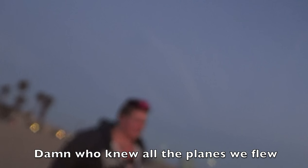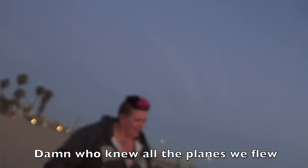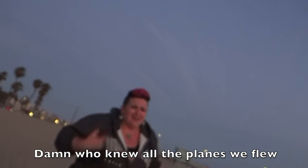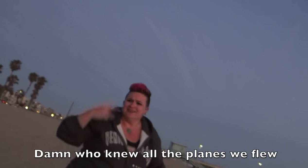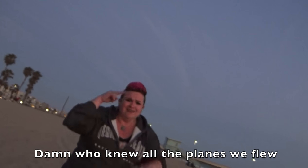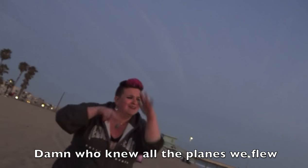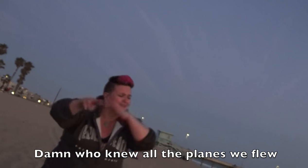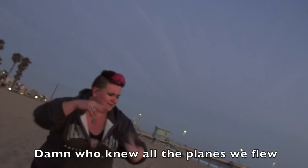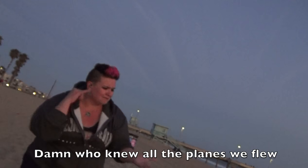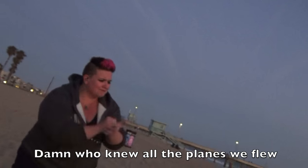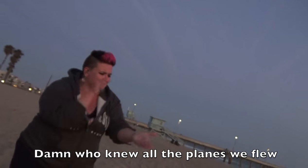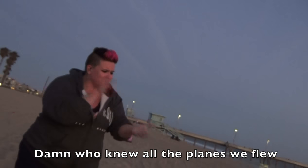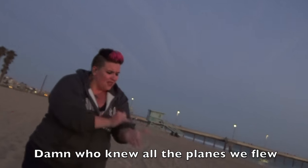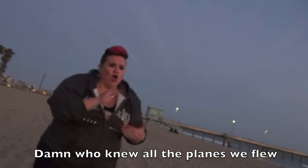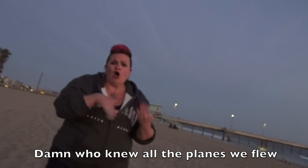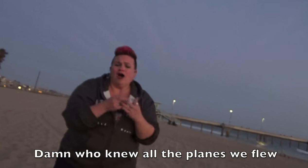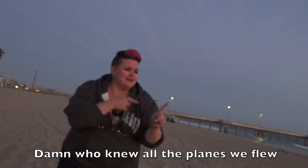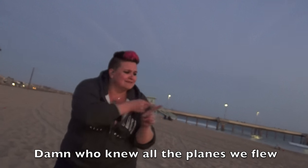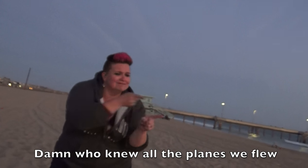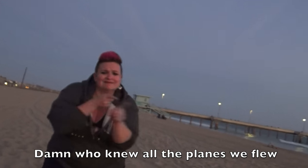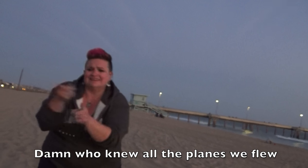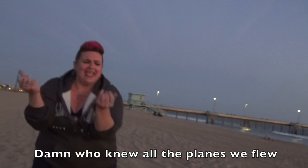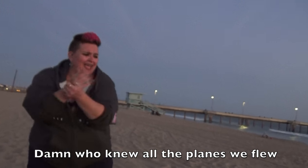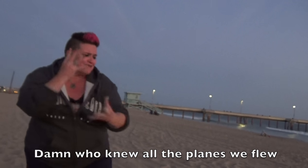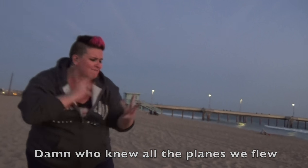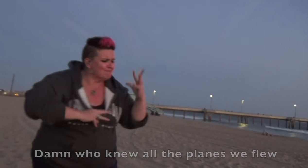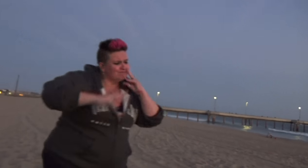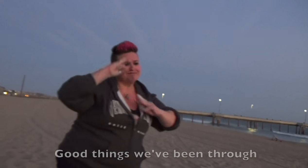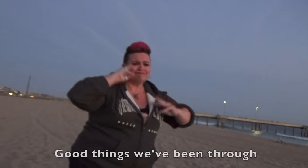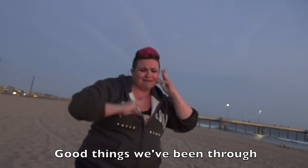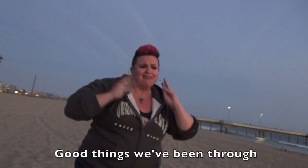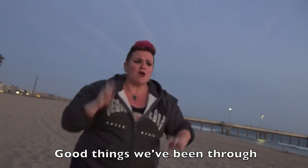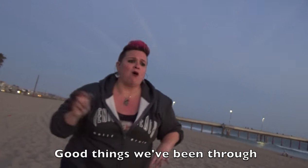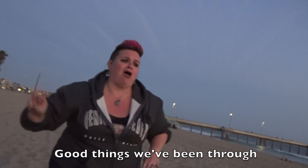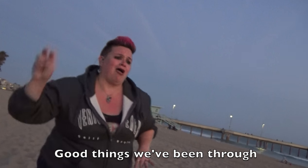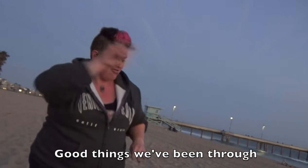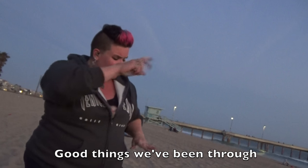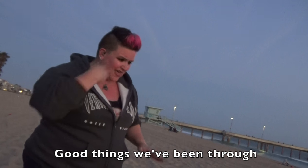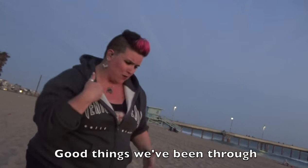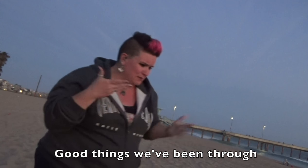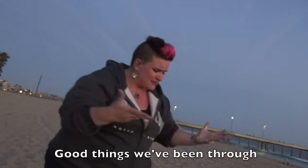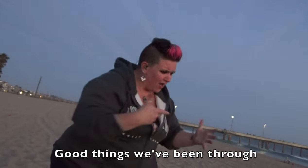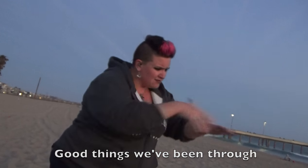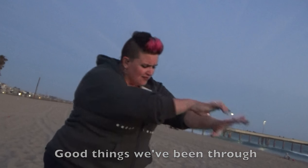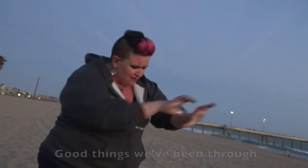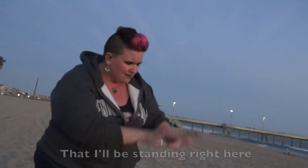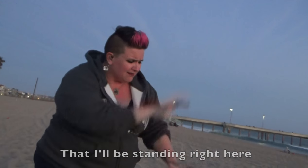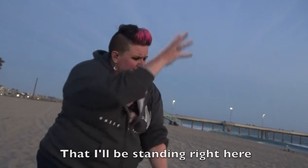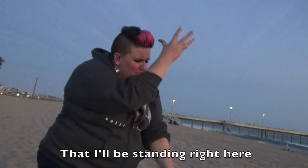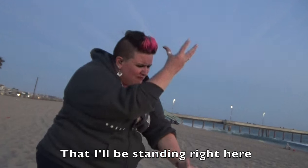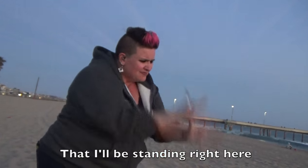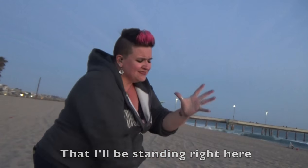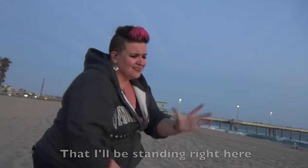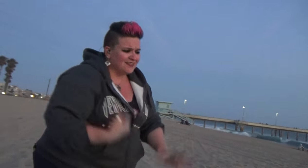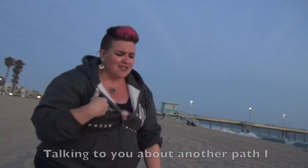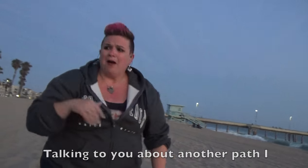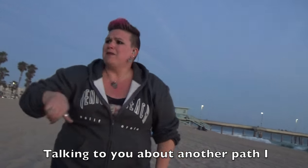Damn, who knew all the planes we flew, good things we've been through That I'll be standing right here talking to you